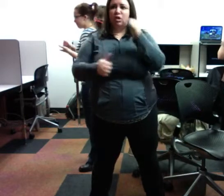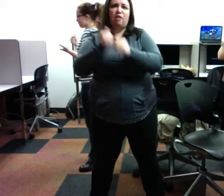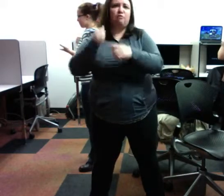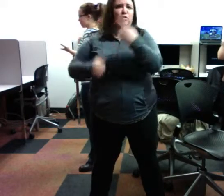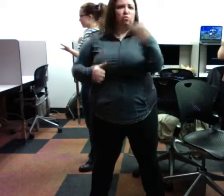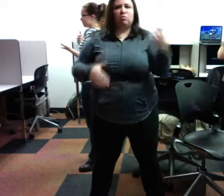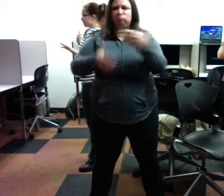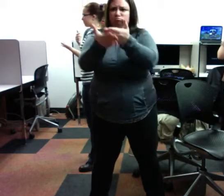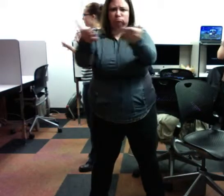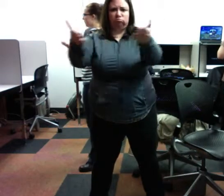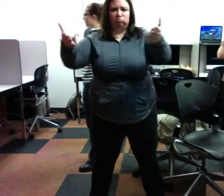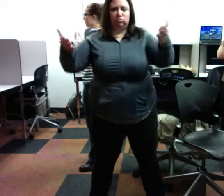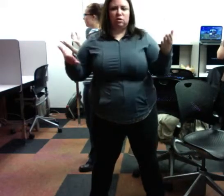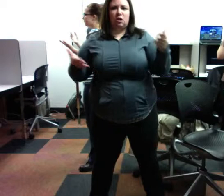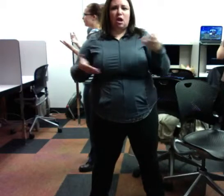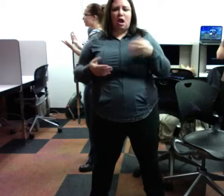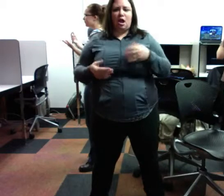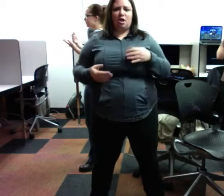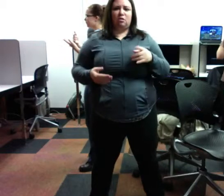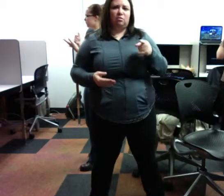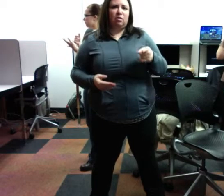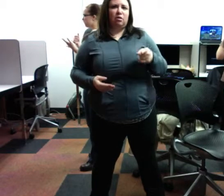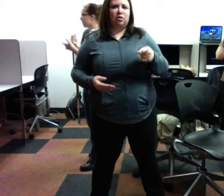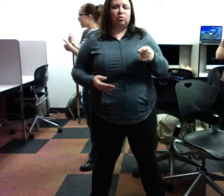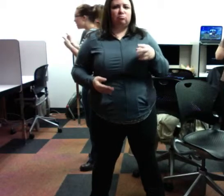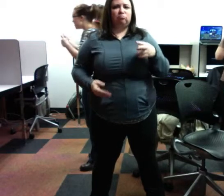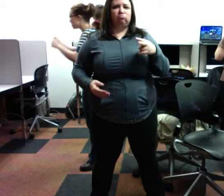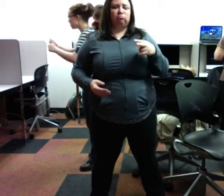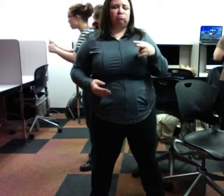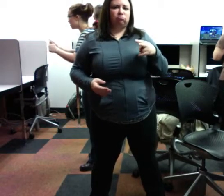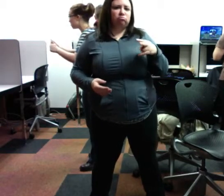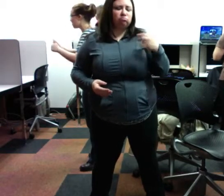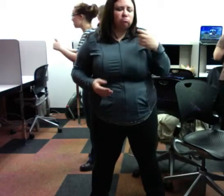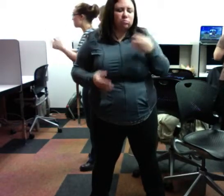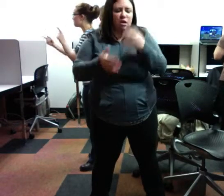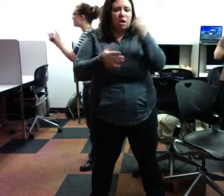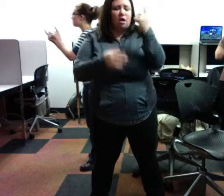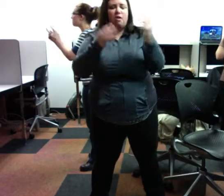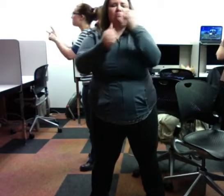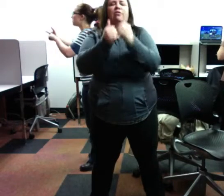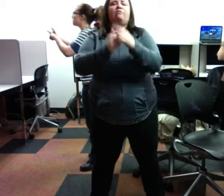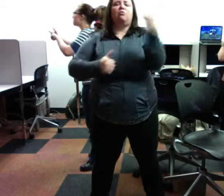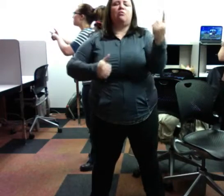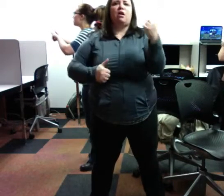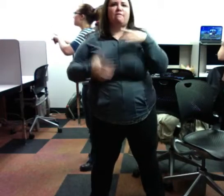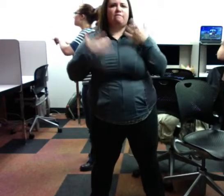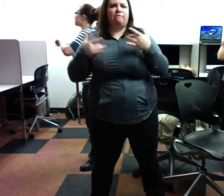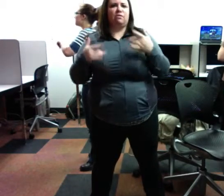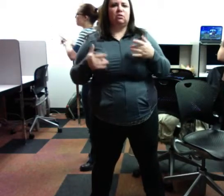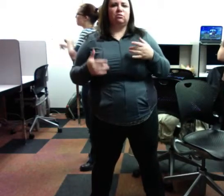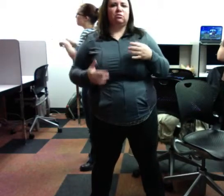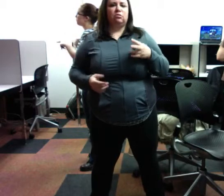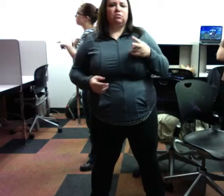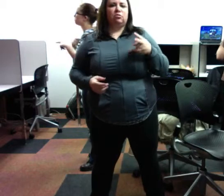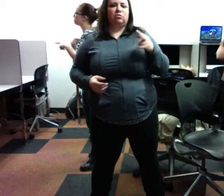and Bob Noyce and tried to apologize for screwing up so badly. I was a very public failure, and I even thought about running away